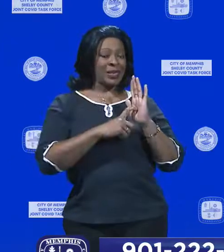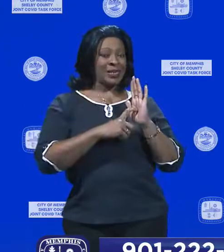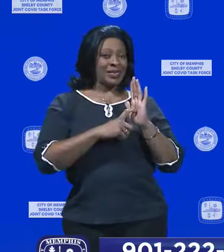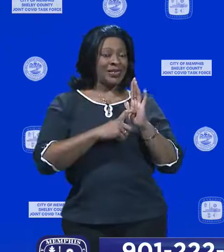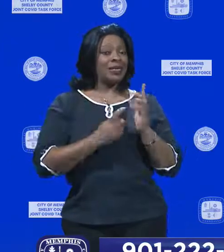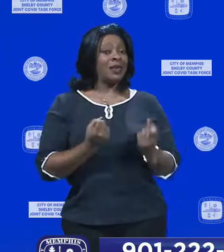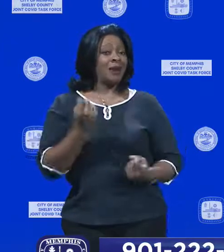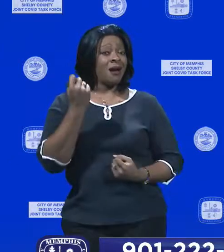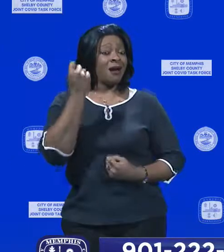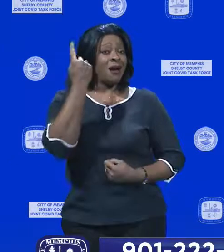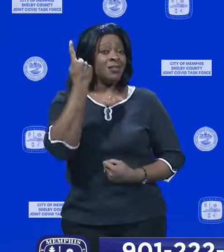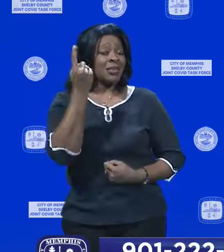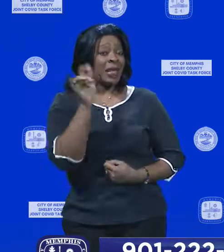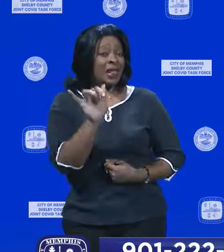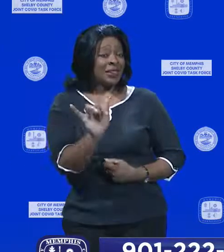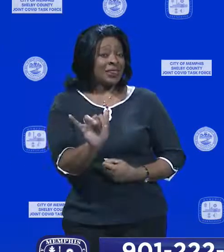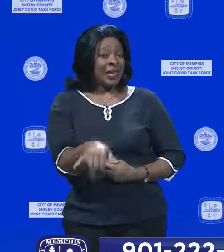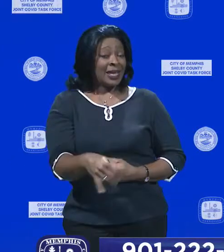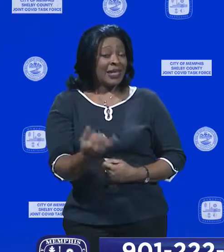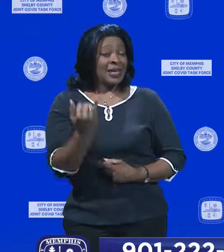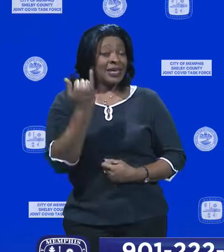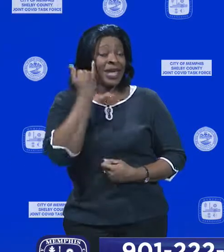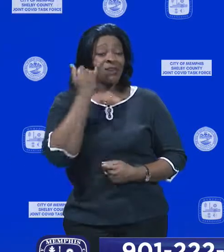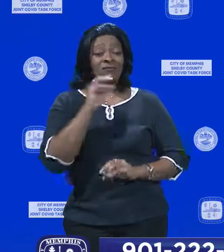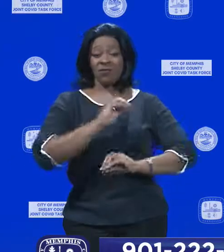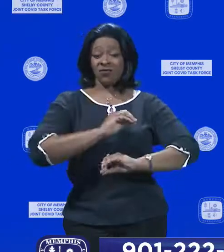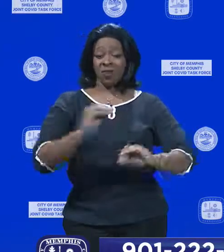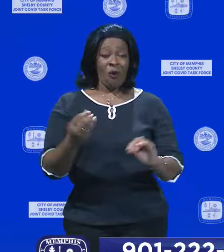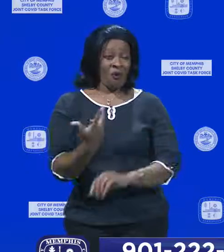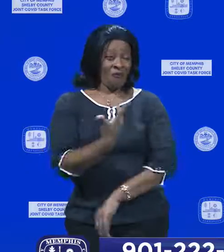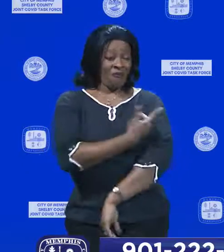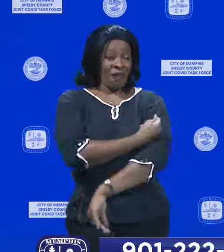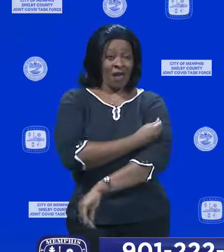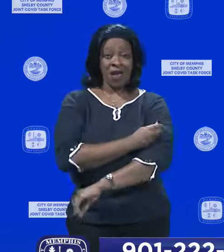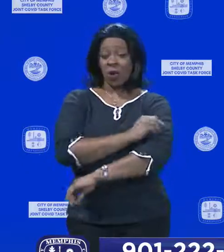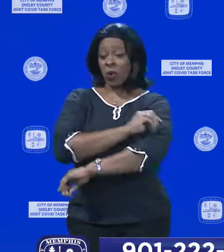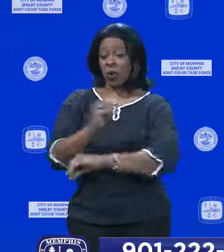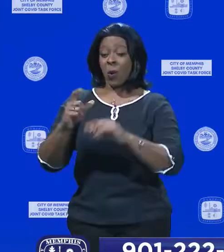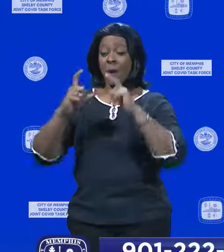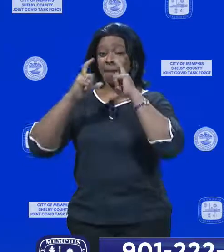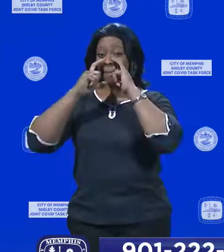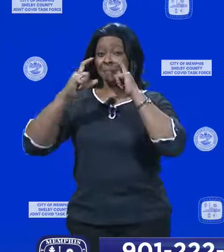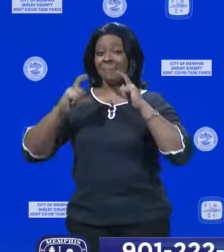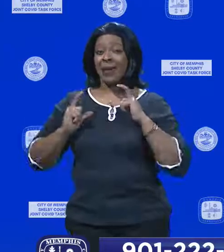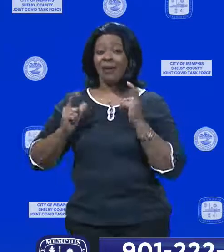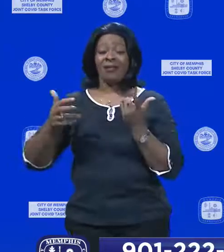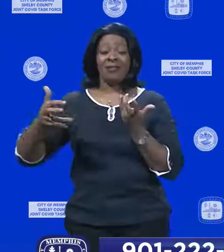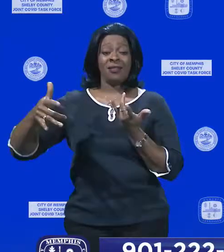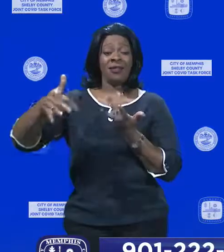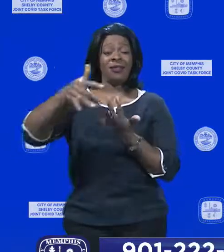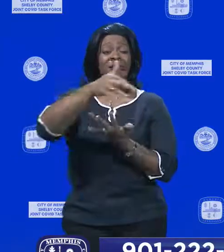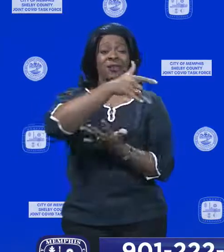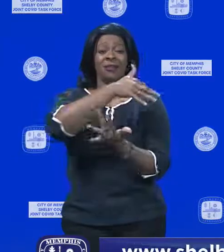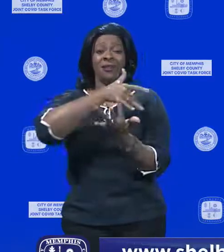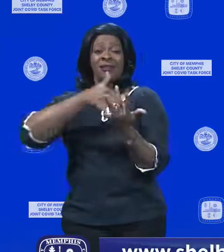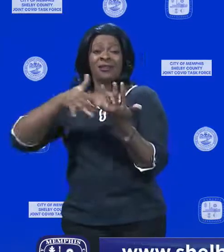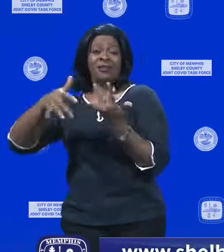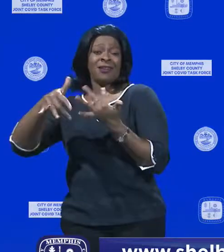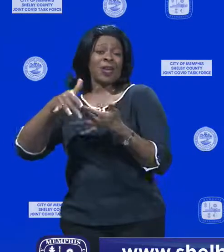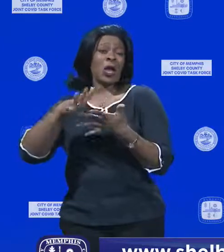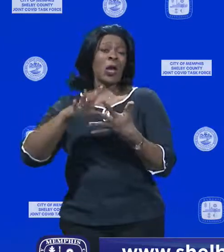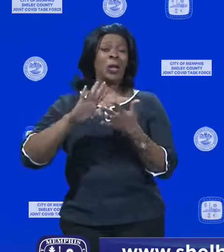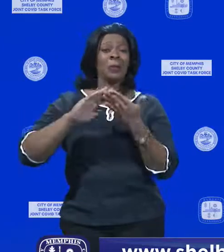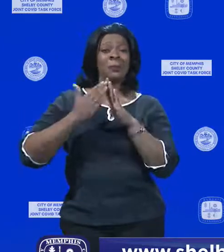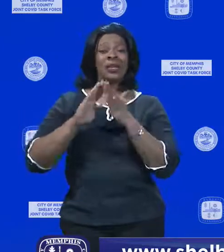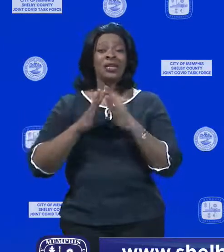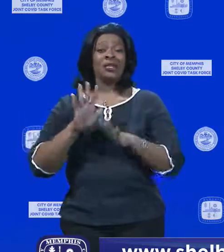or an understanding that if you're unvaccinated and unmasked and moving about through the community, your